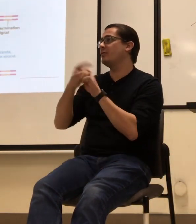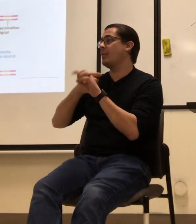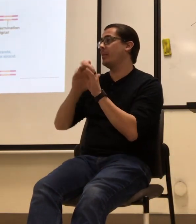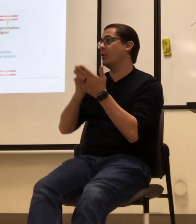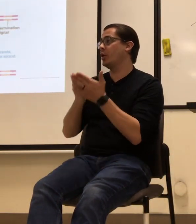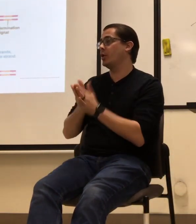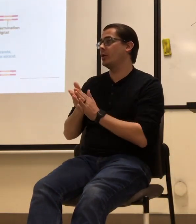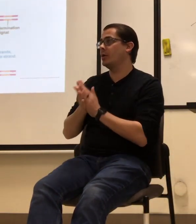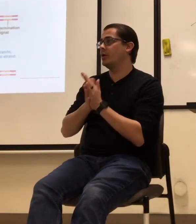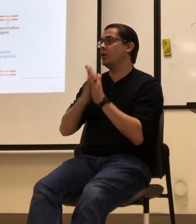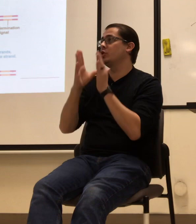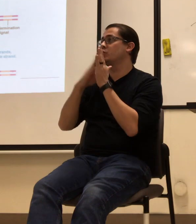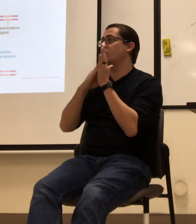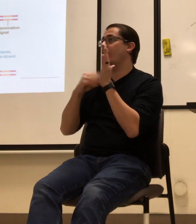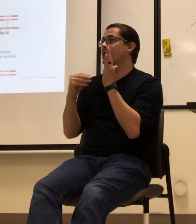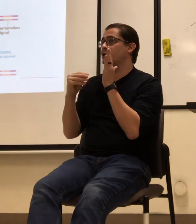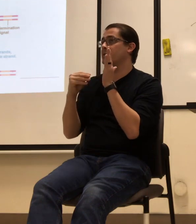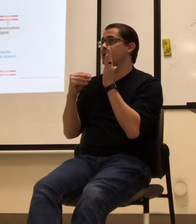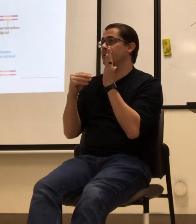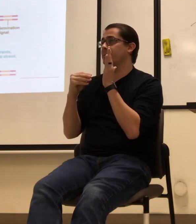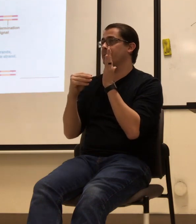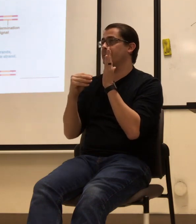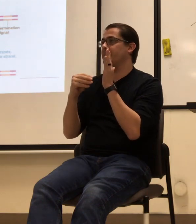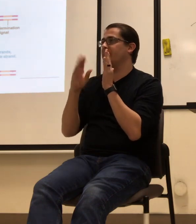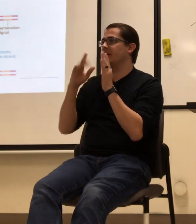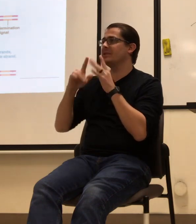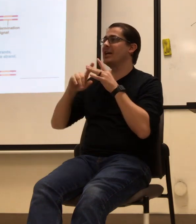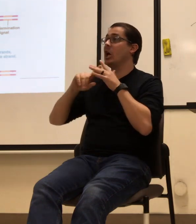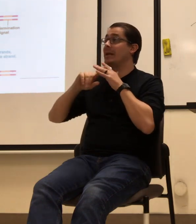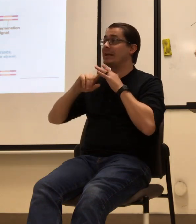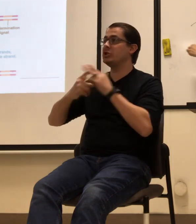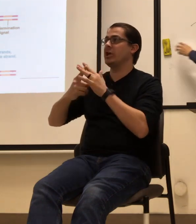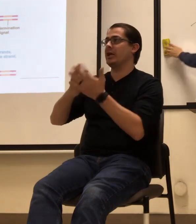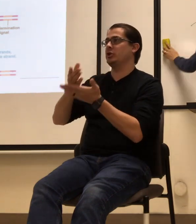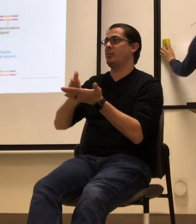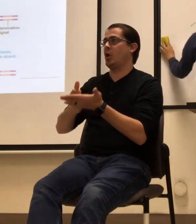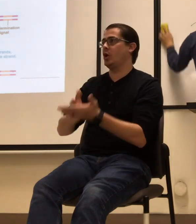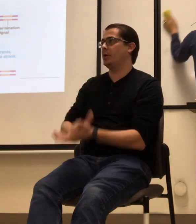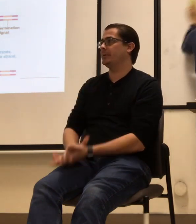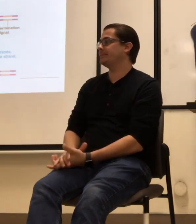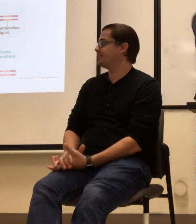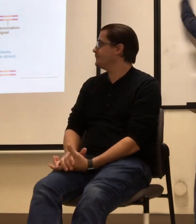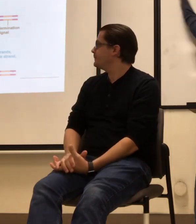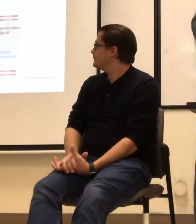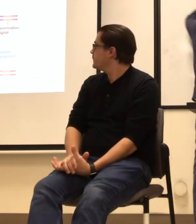is transcription, and it's the initiation part.